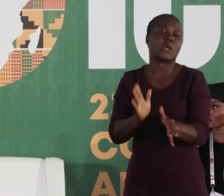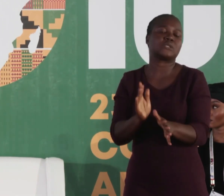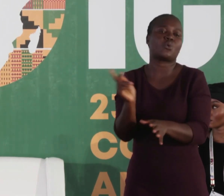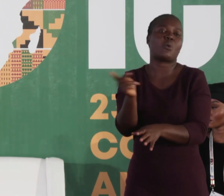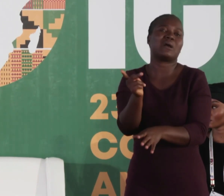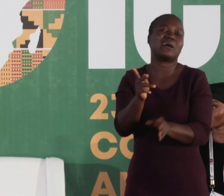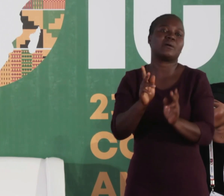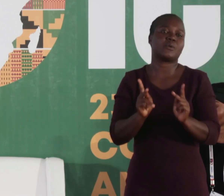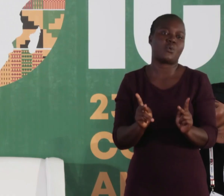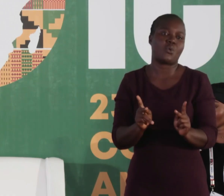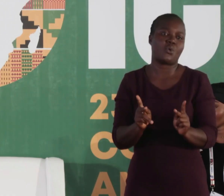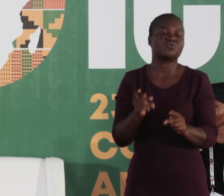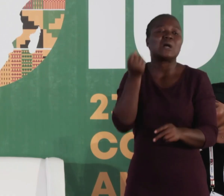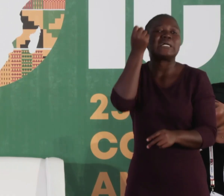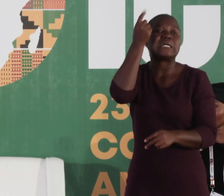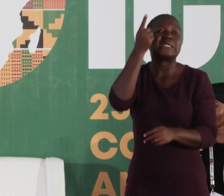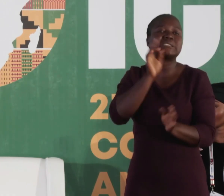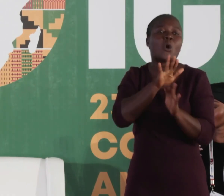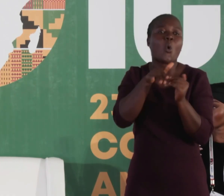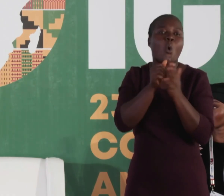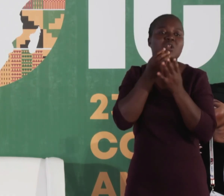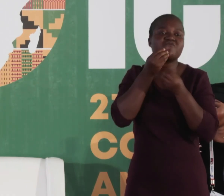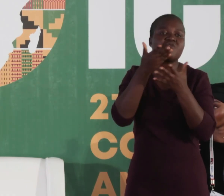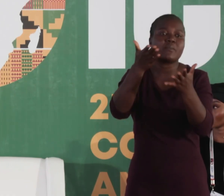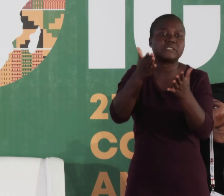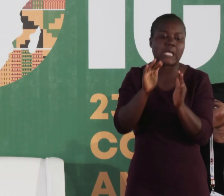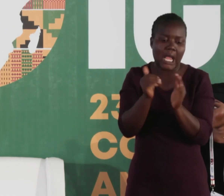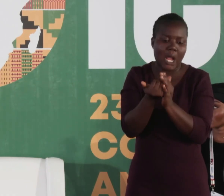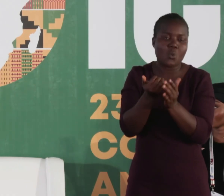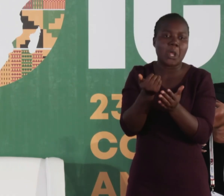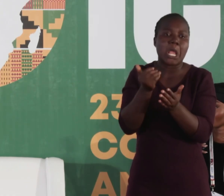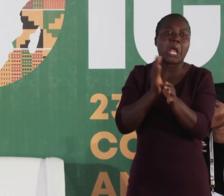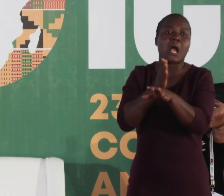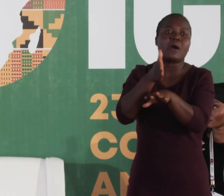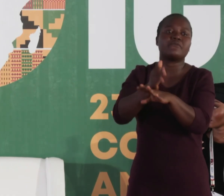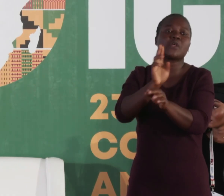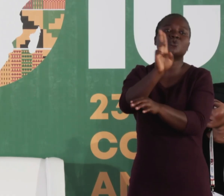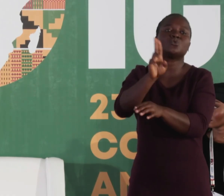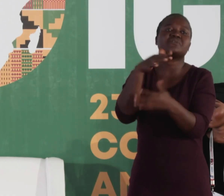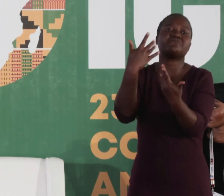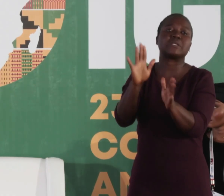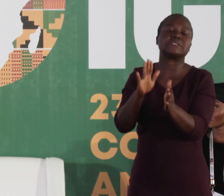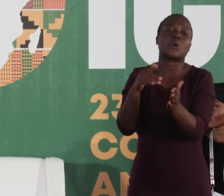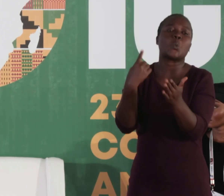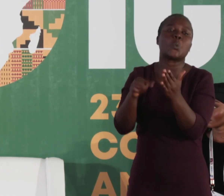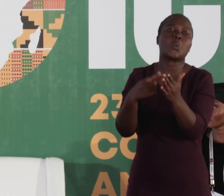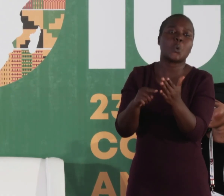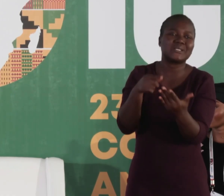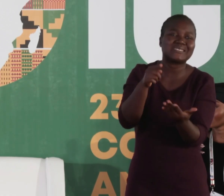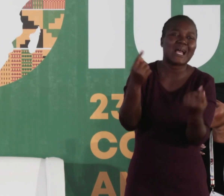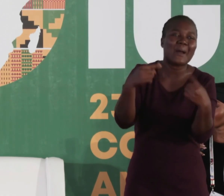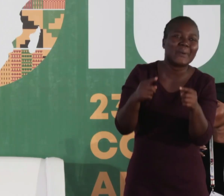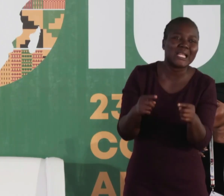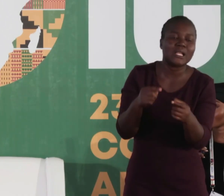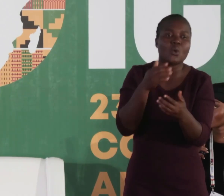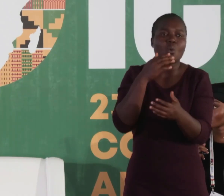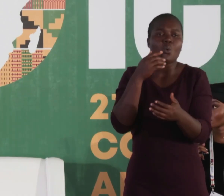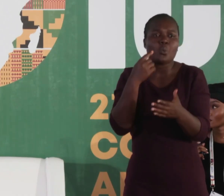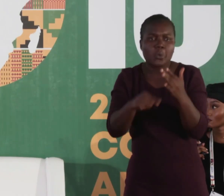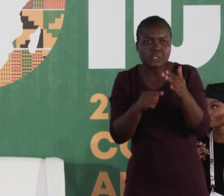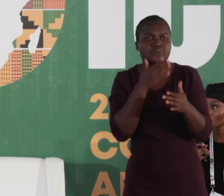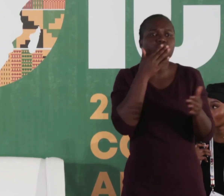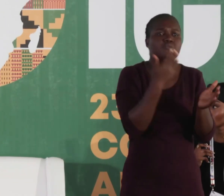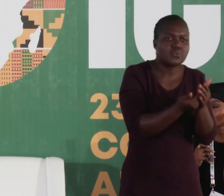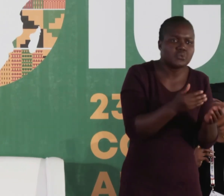to understand their feedback on this implementation, what was going on well, what was going not so